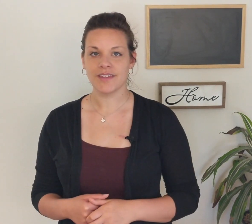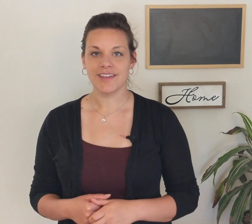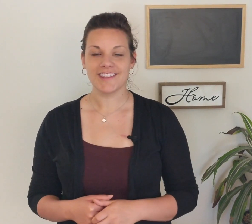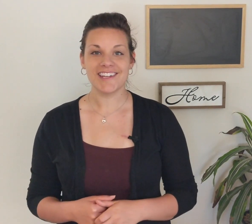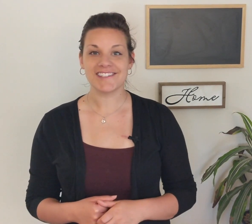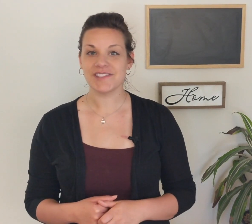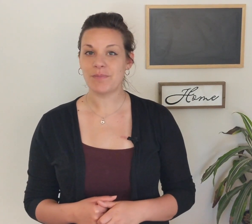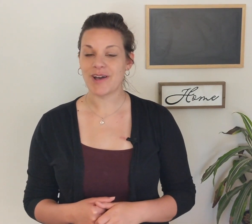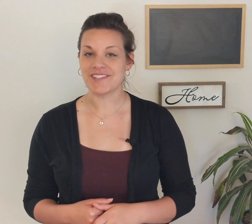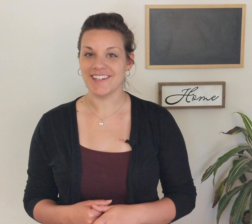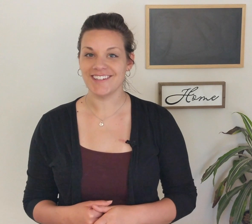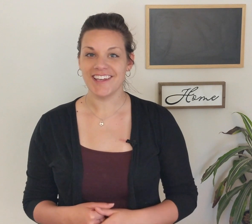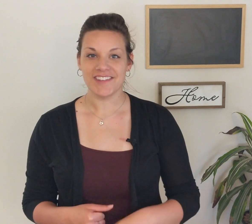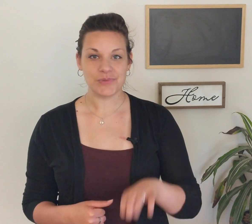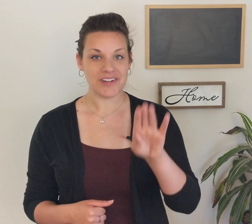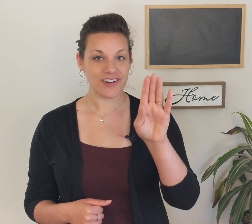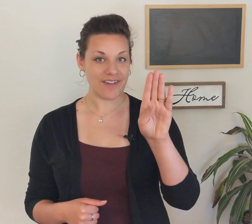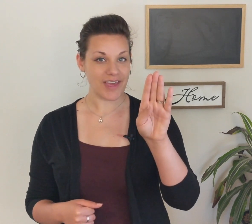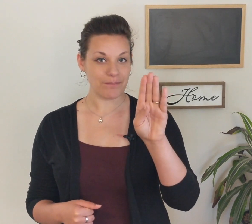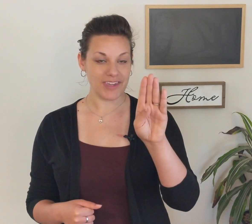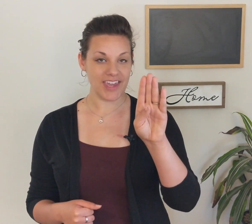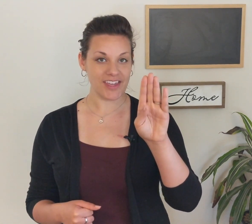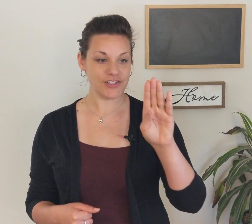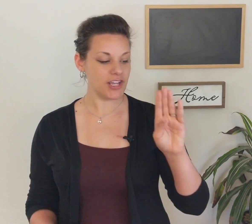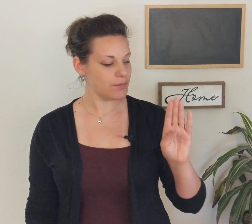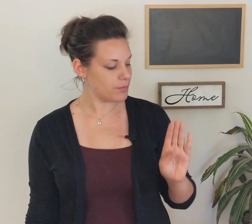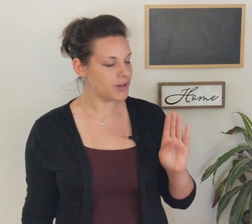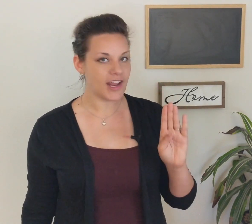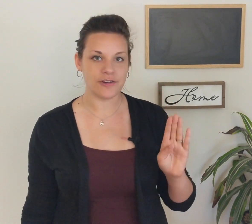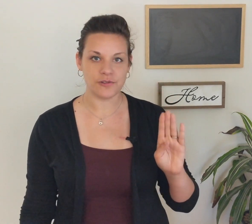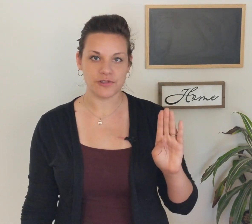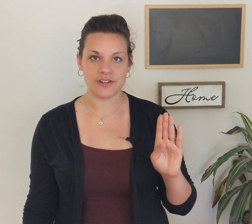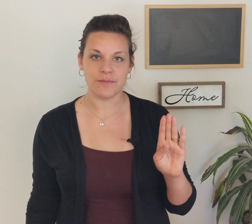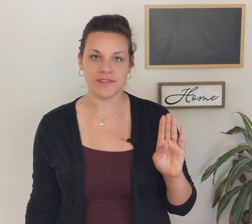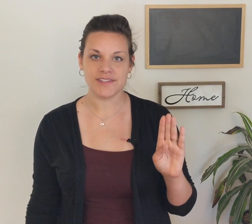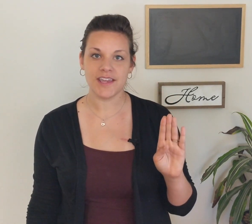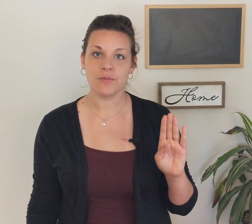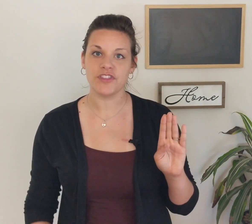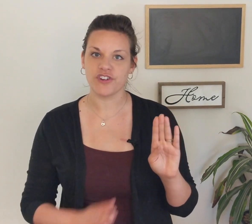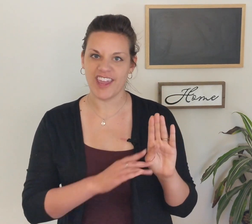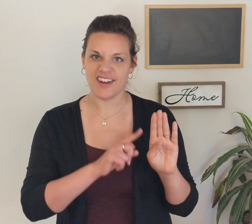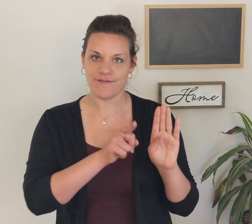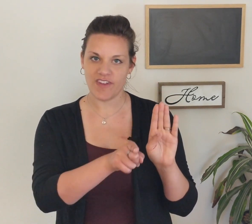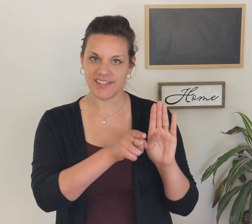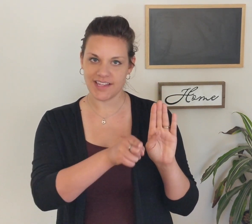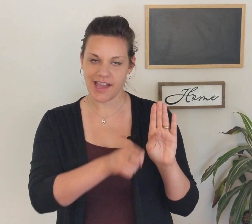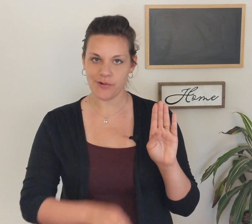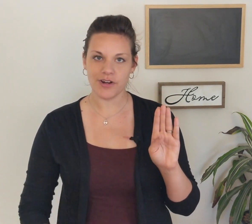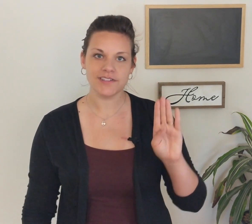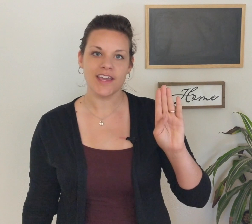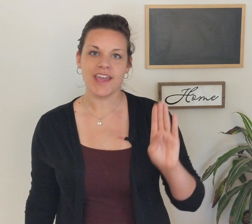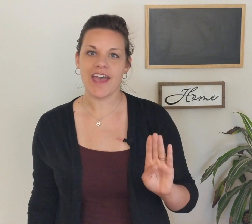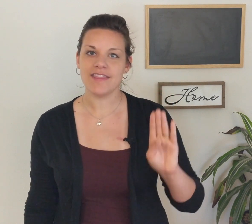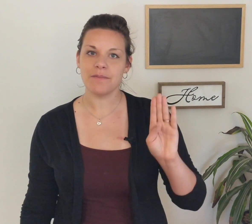The next is Boston. This one you're gonna have that B hand shape. Put it at neutral state with your hand facing outwards and then bounce